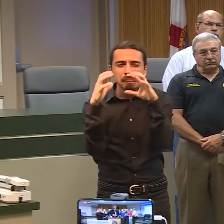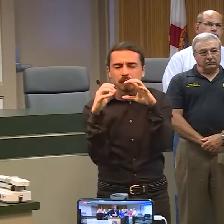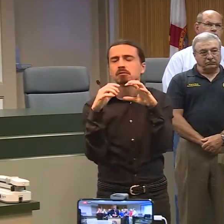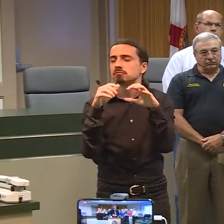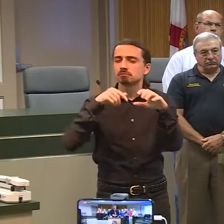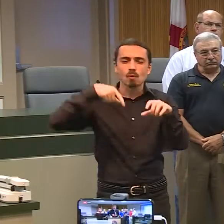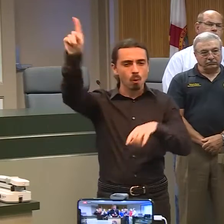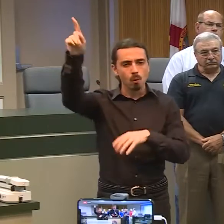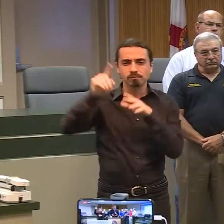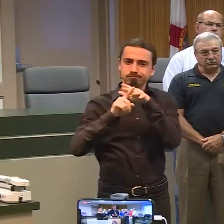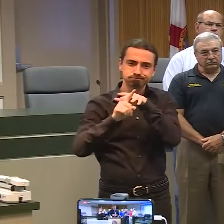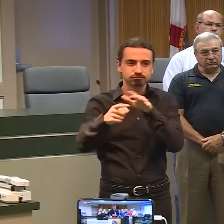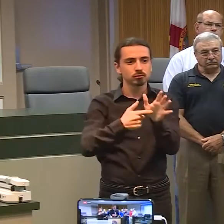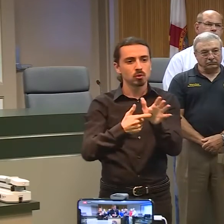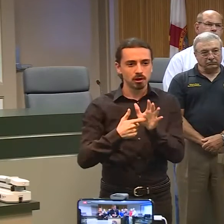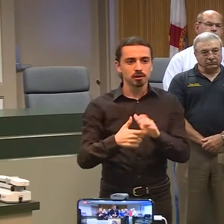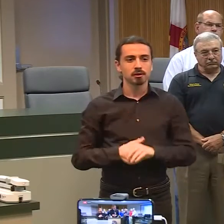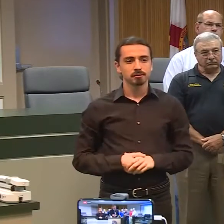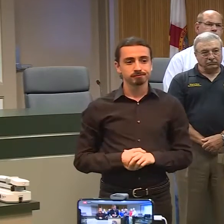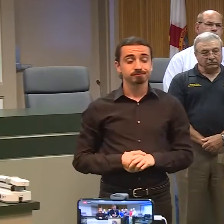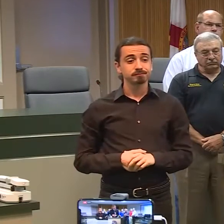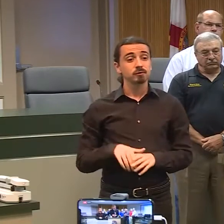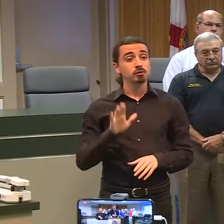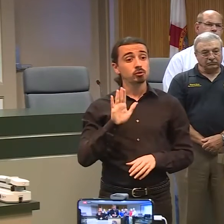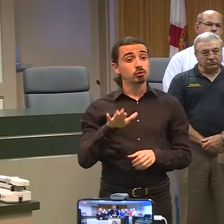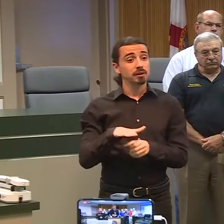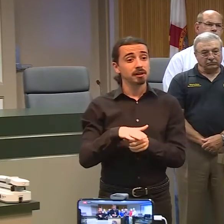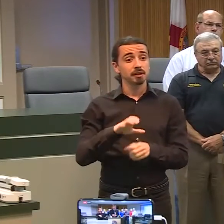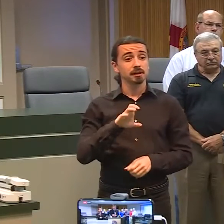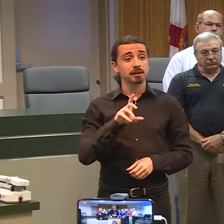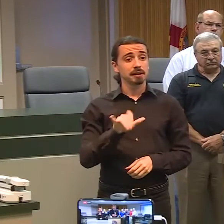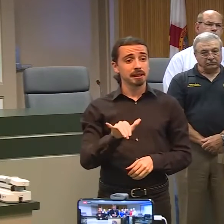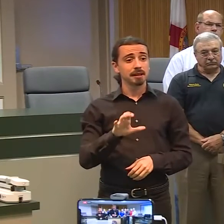alert.claycountygov.com to know your zone, or call